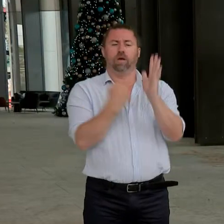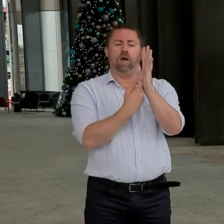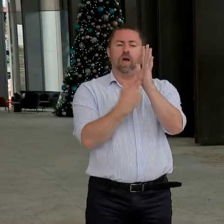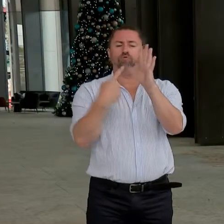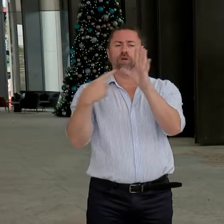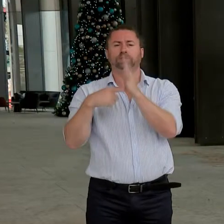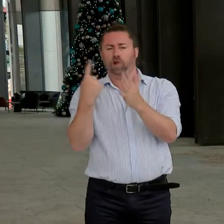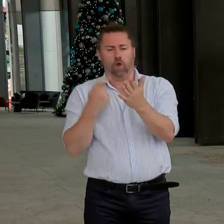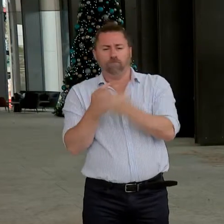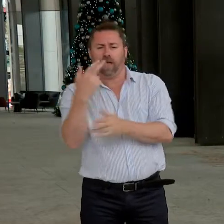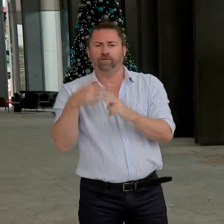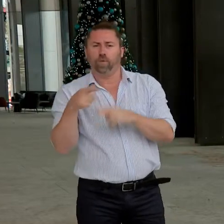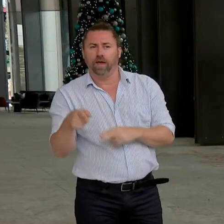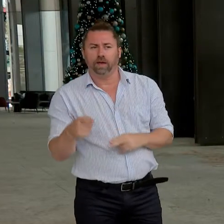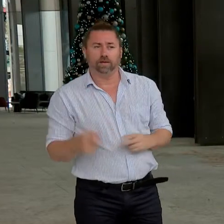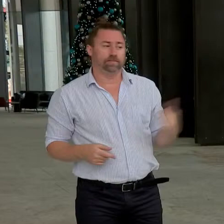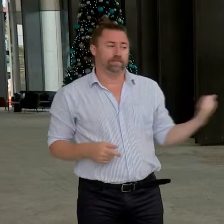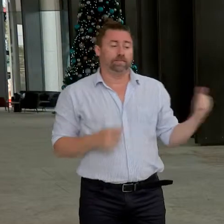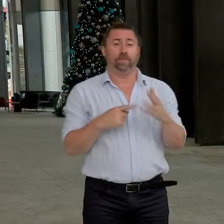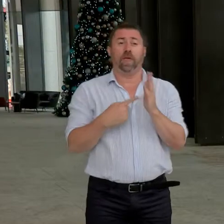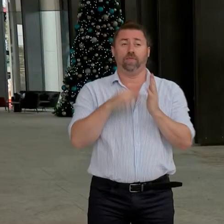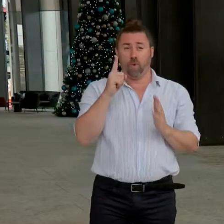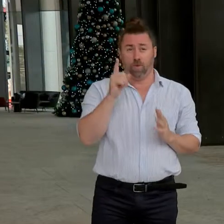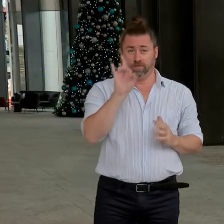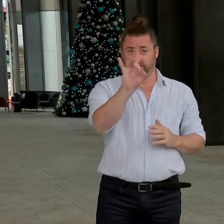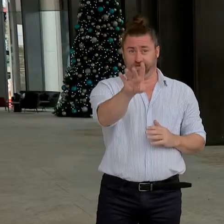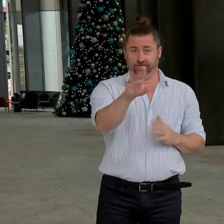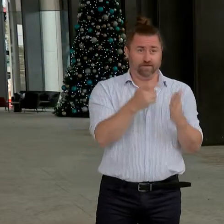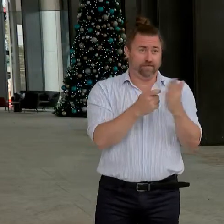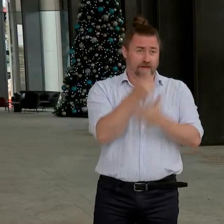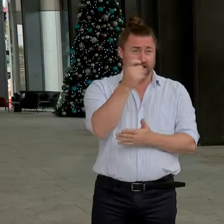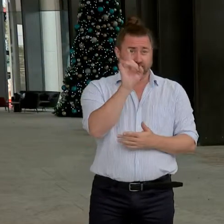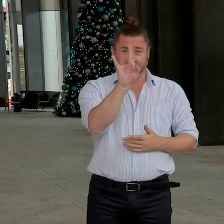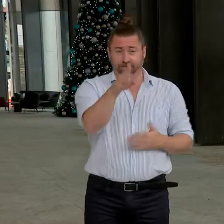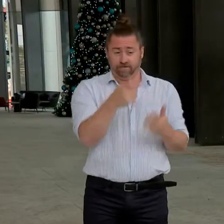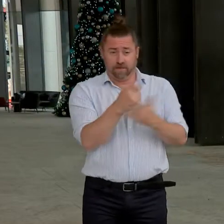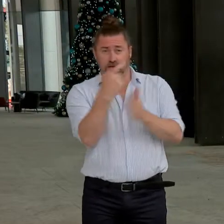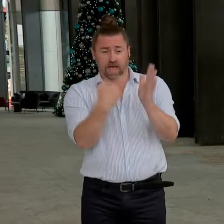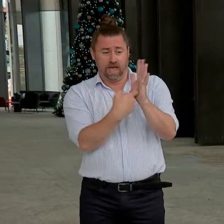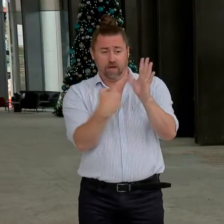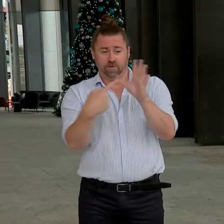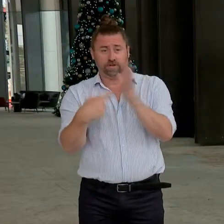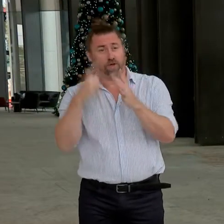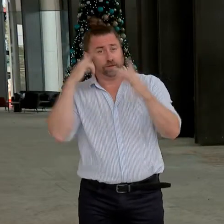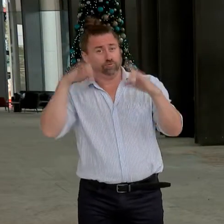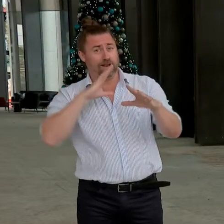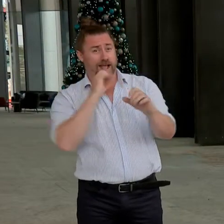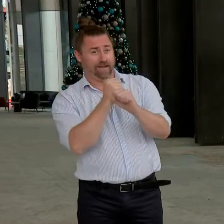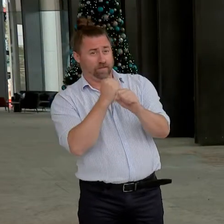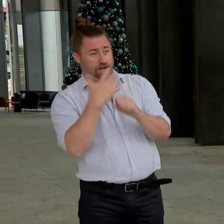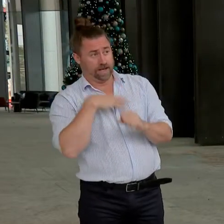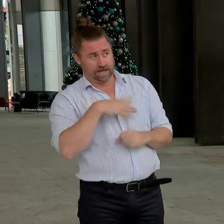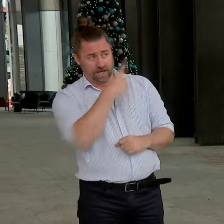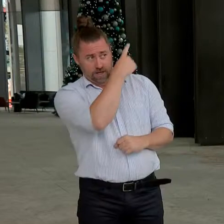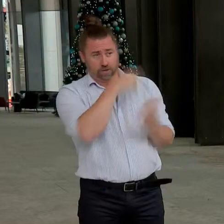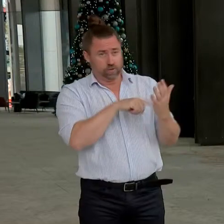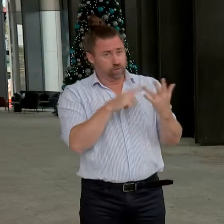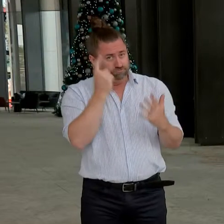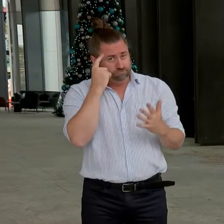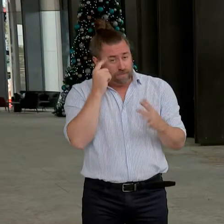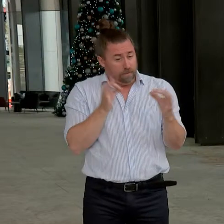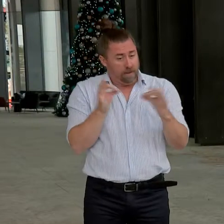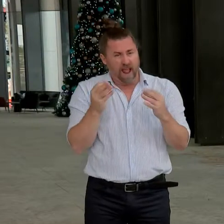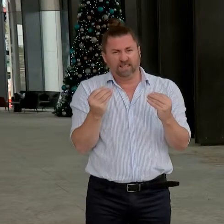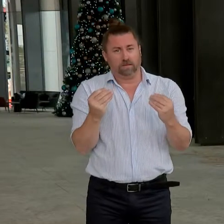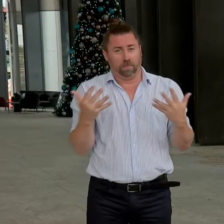Well, at the moment, it's the private individual. So this is something that the Commonwealth should be looking at, whether it should be made available